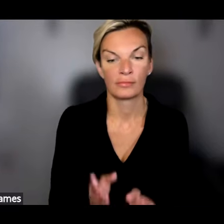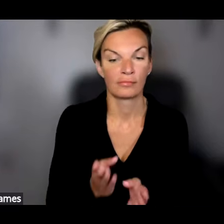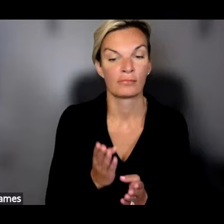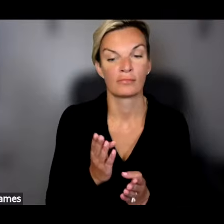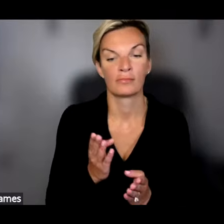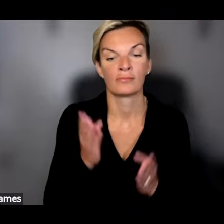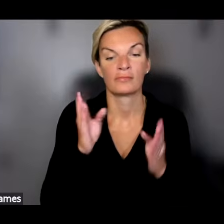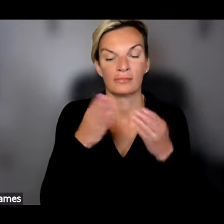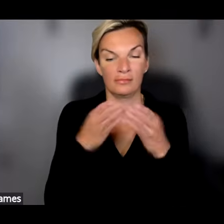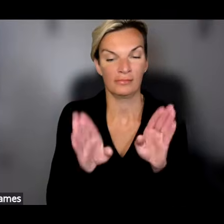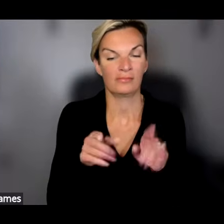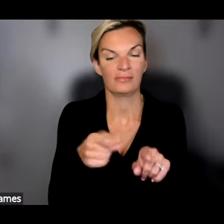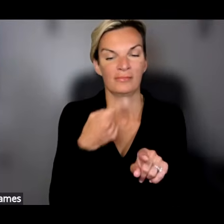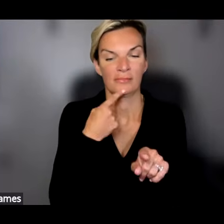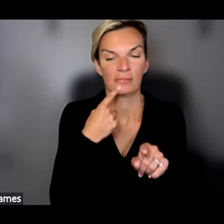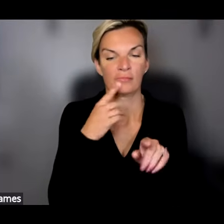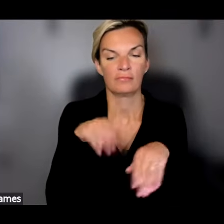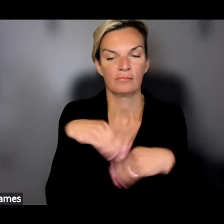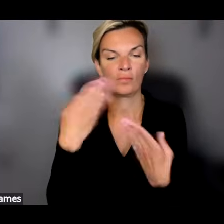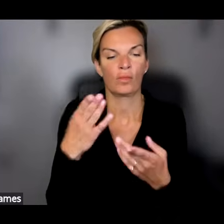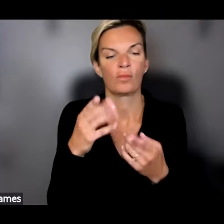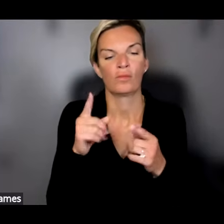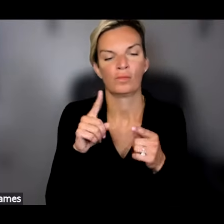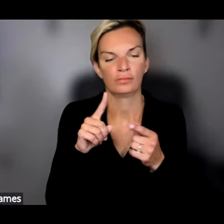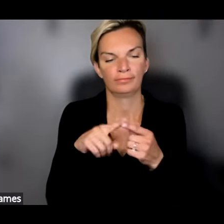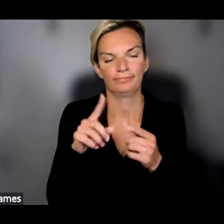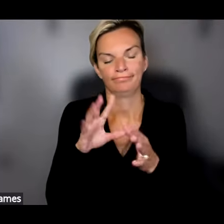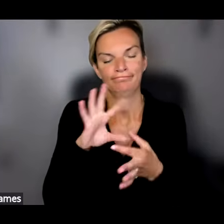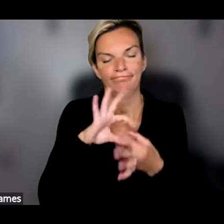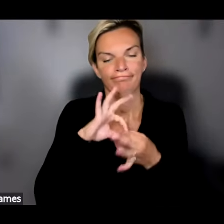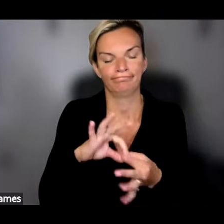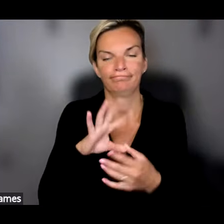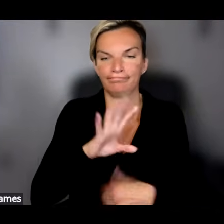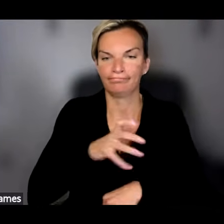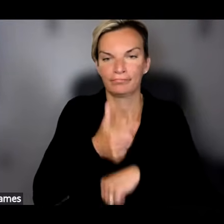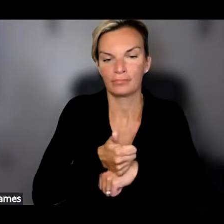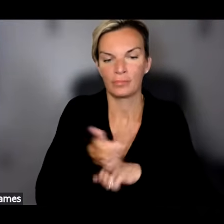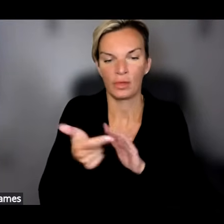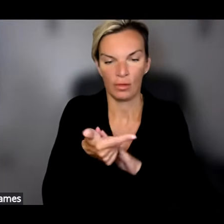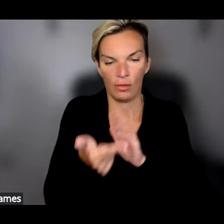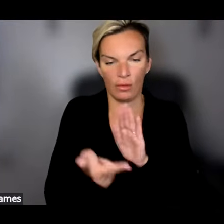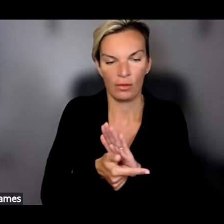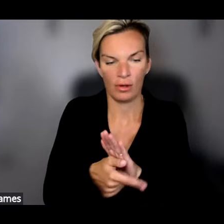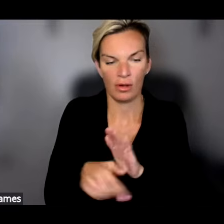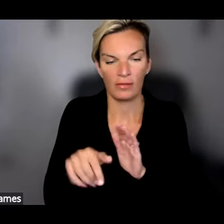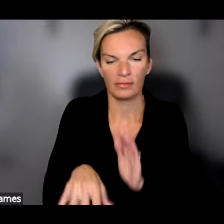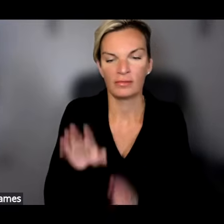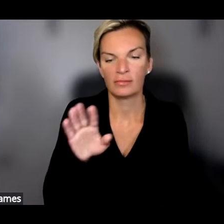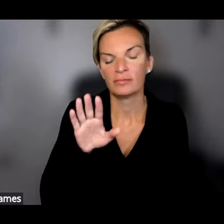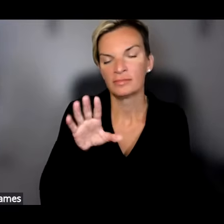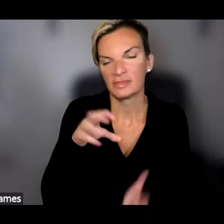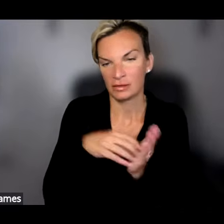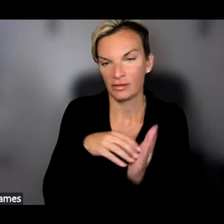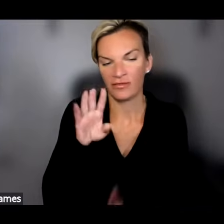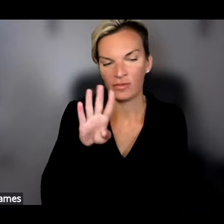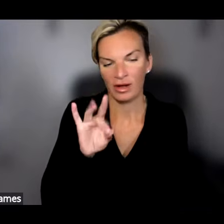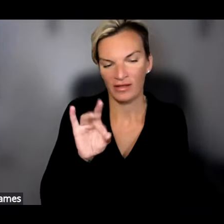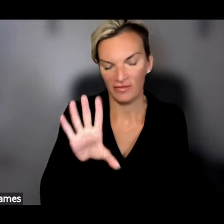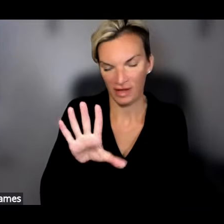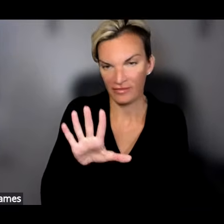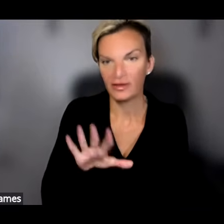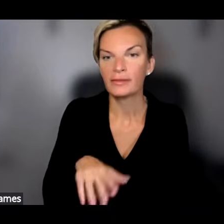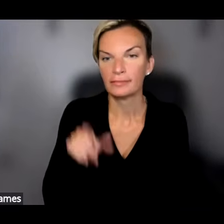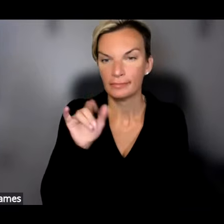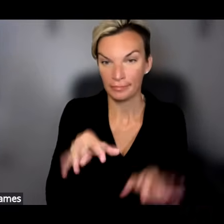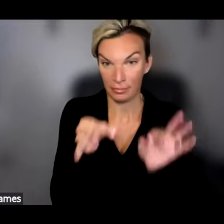law. The motivation for this comes from Section 485 and its mandate that the ballot language be clearly written using words that